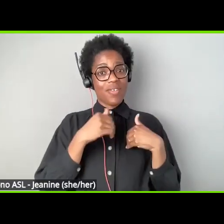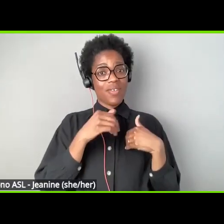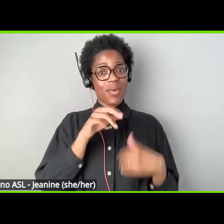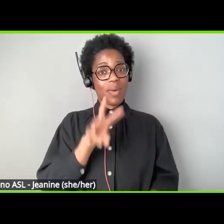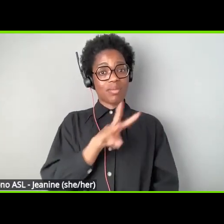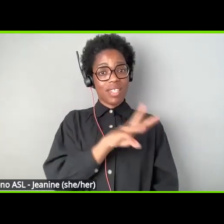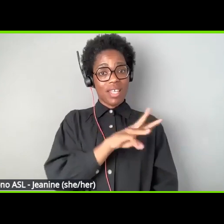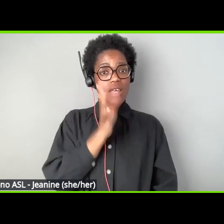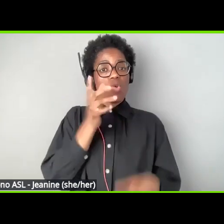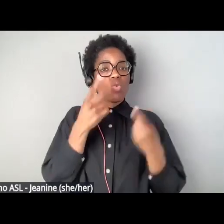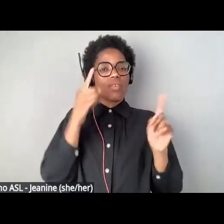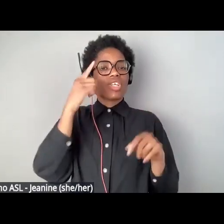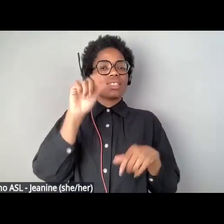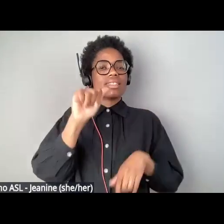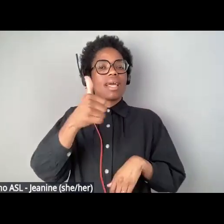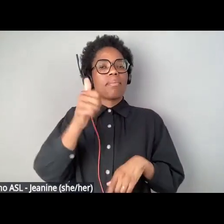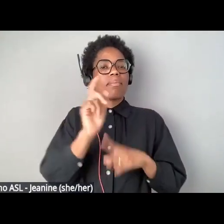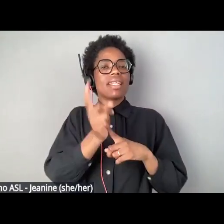like if that's really that,